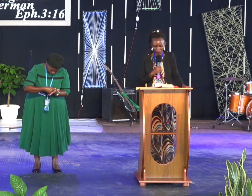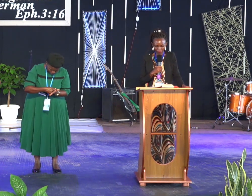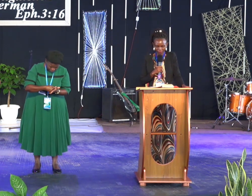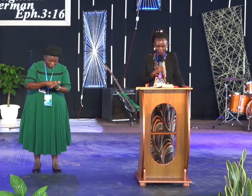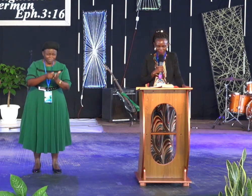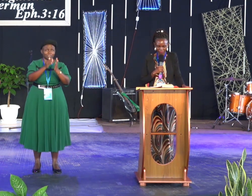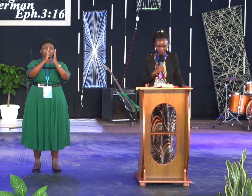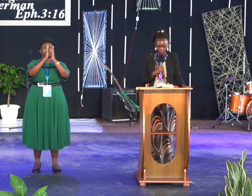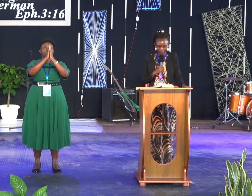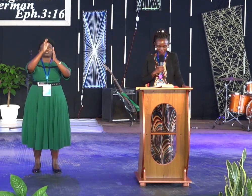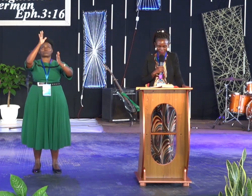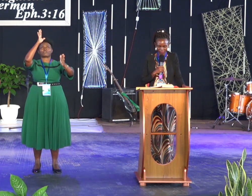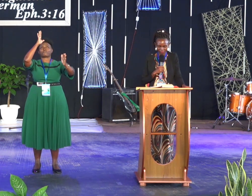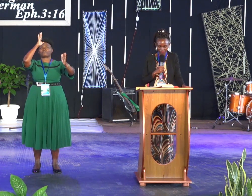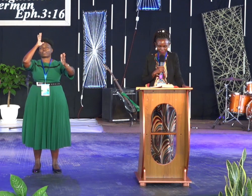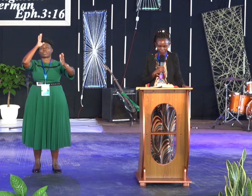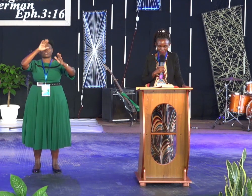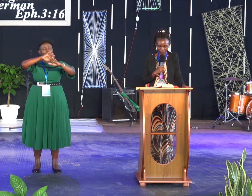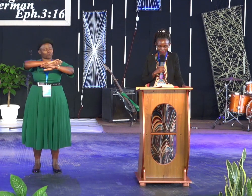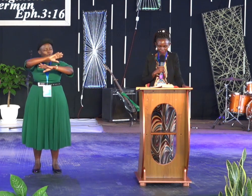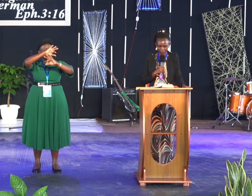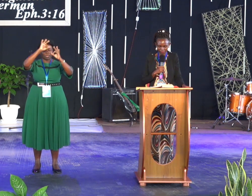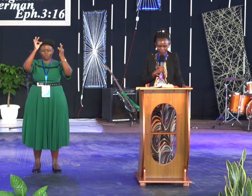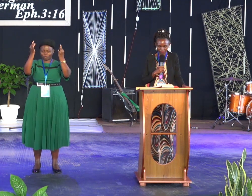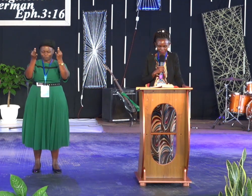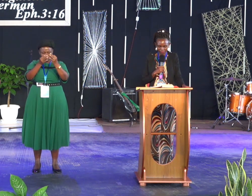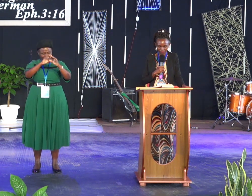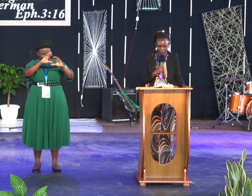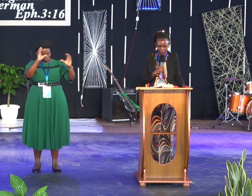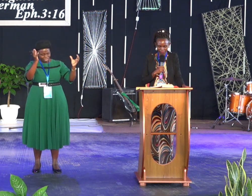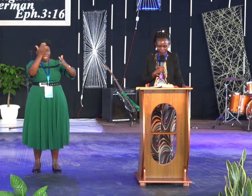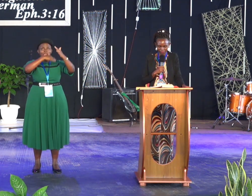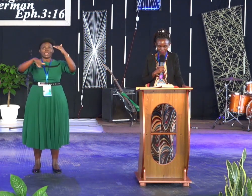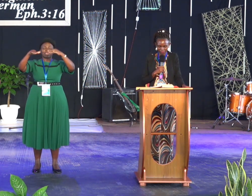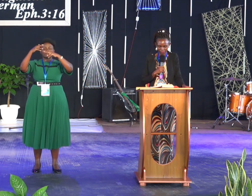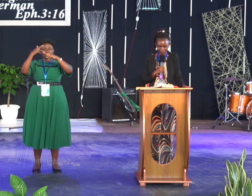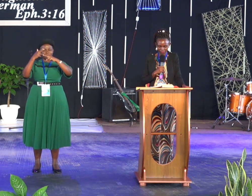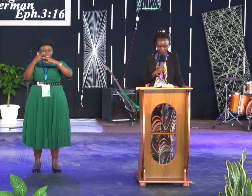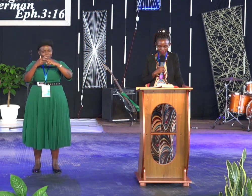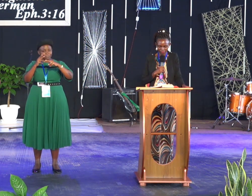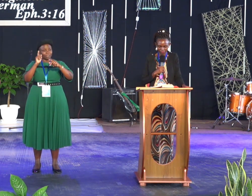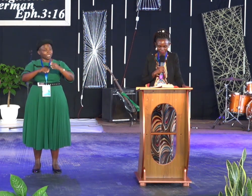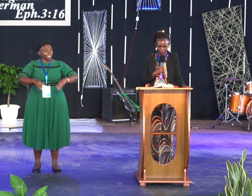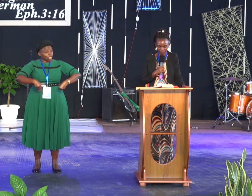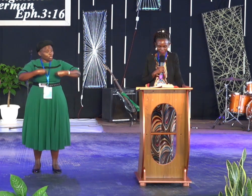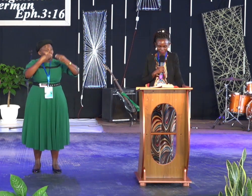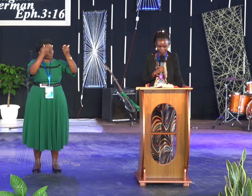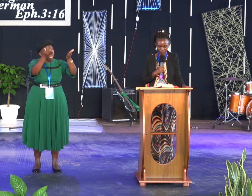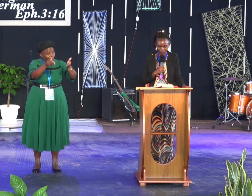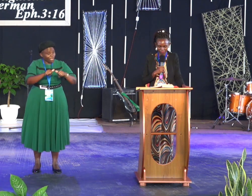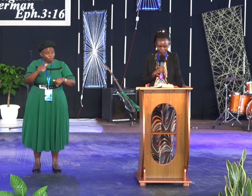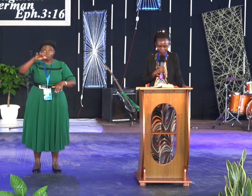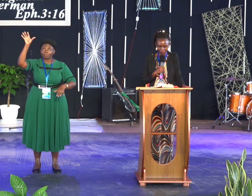Christ, from whom the whole family in the heaven and on the earth is named, that he would grant you according to his